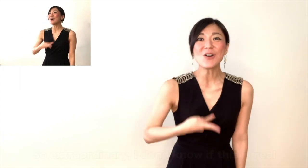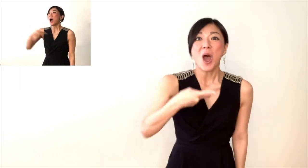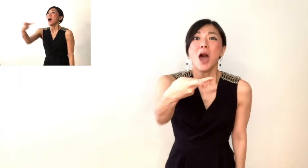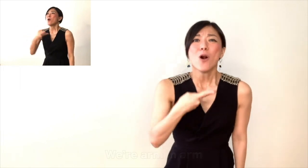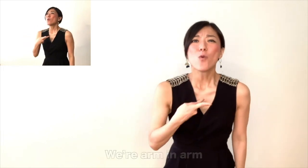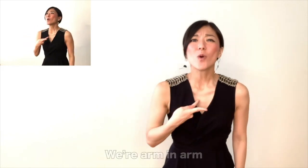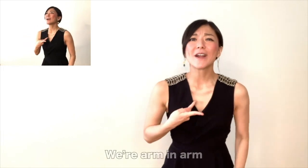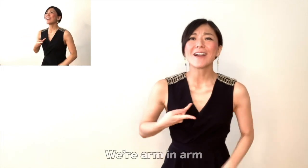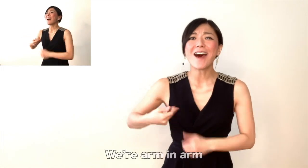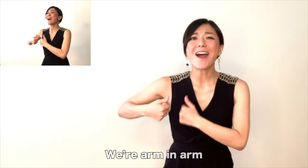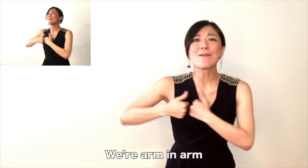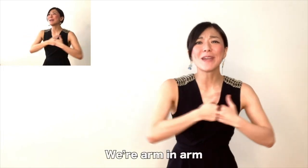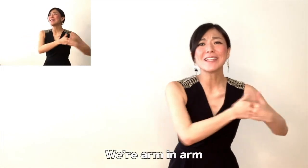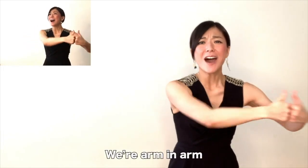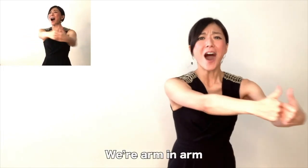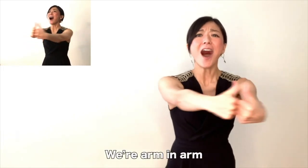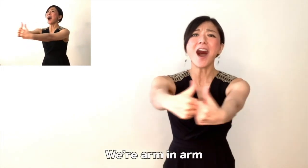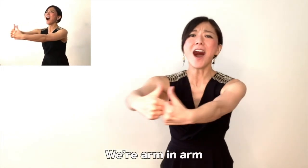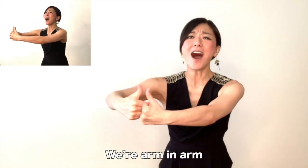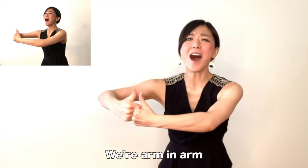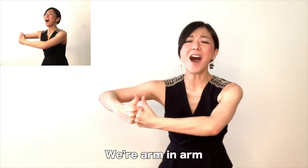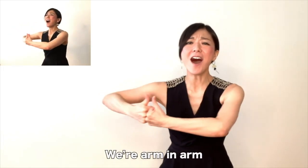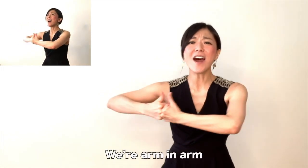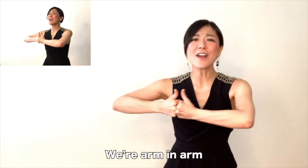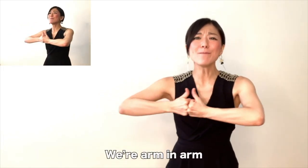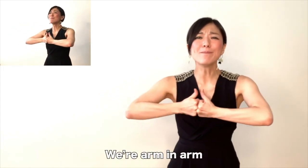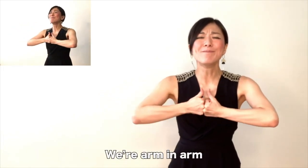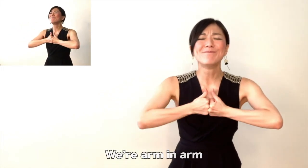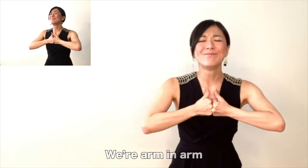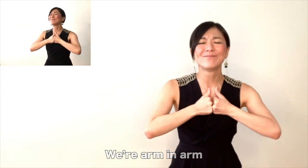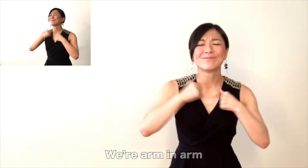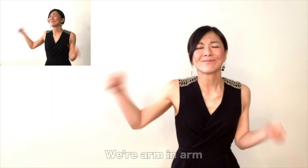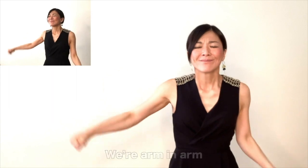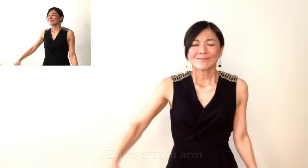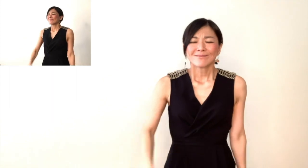real We're harm in harm